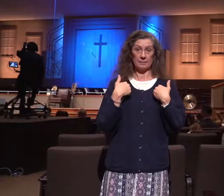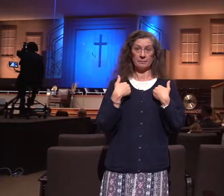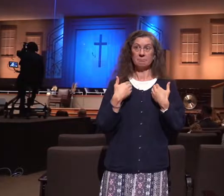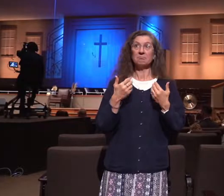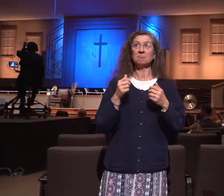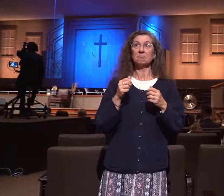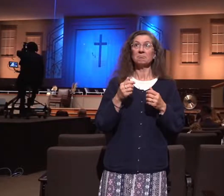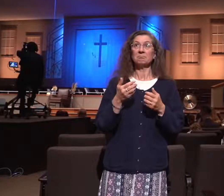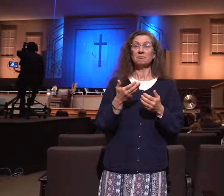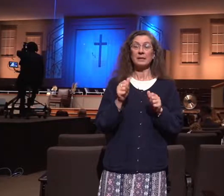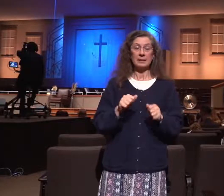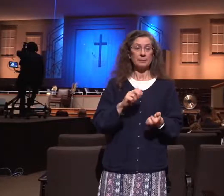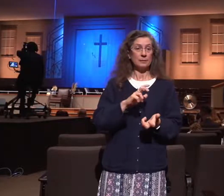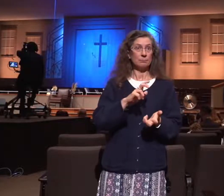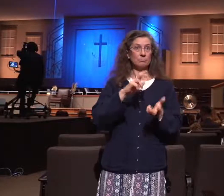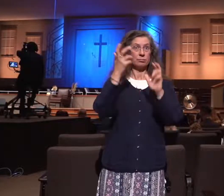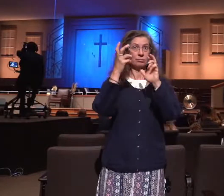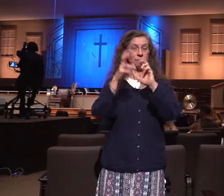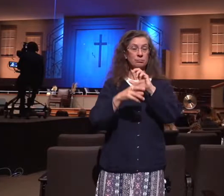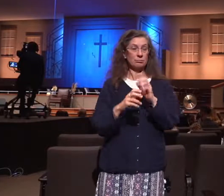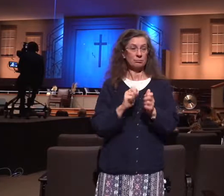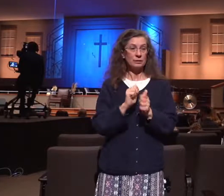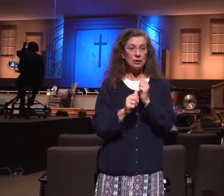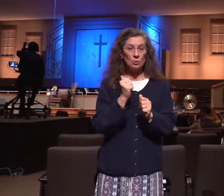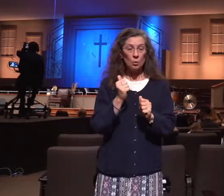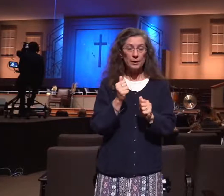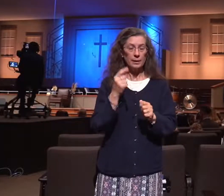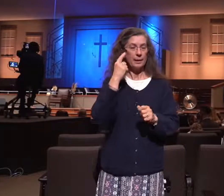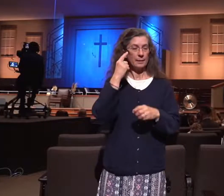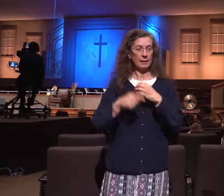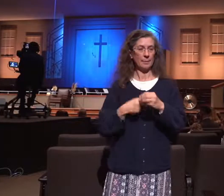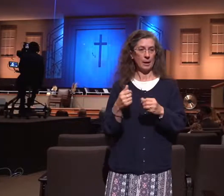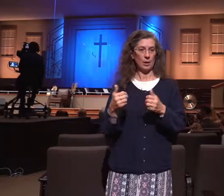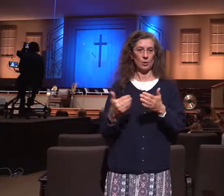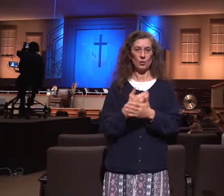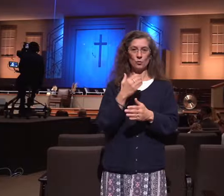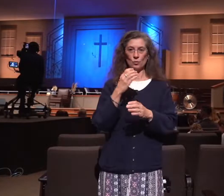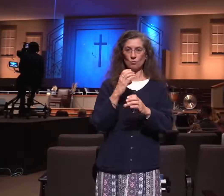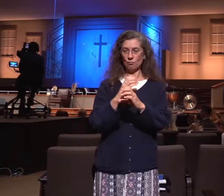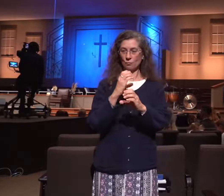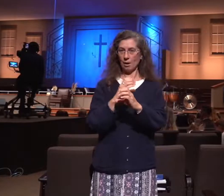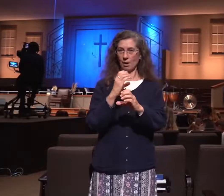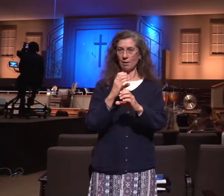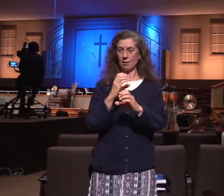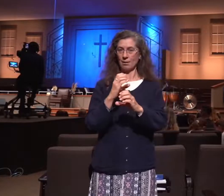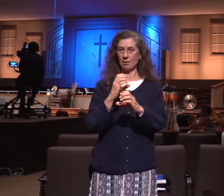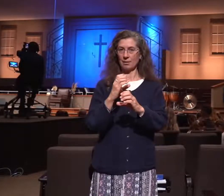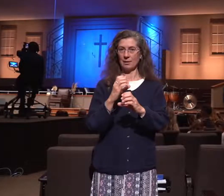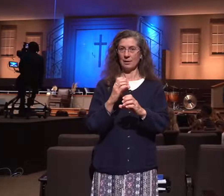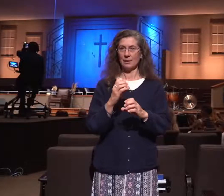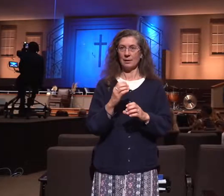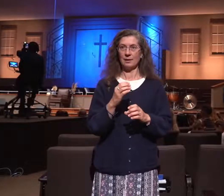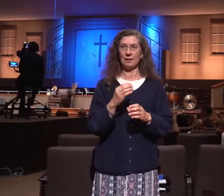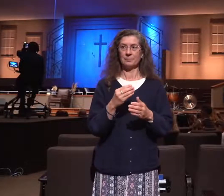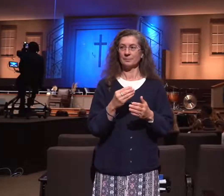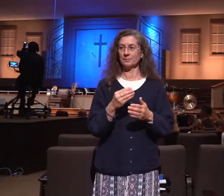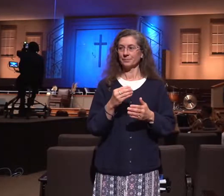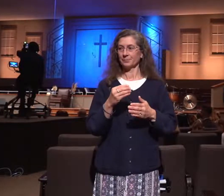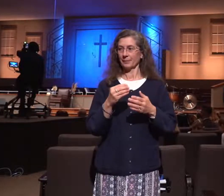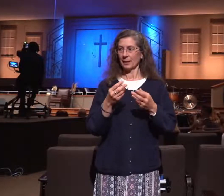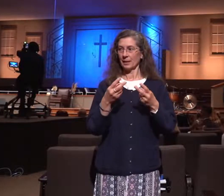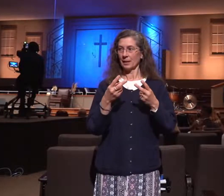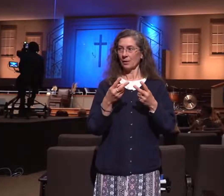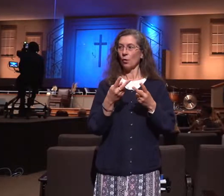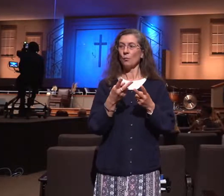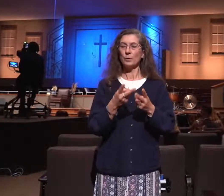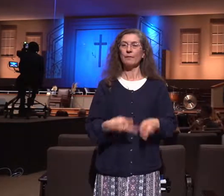it. You buy a new automobile, it begins to depreciate. If you're in places where they